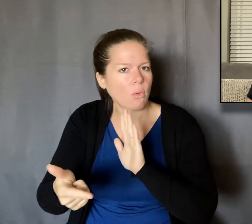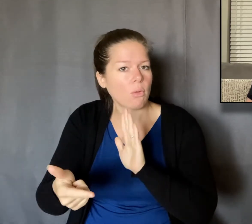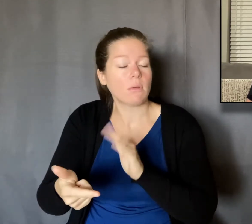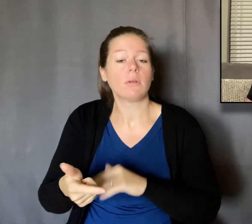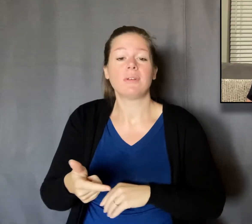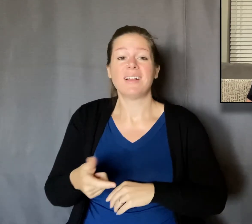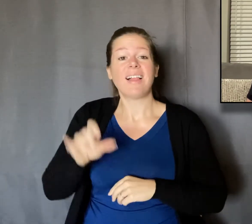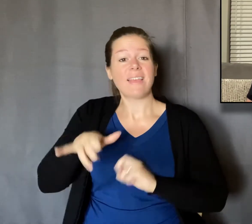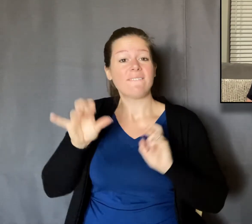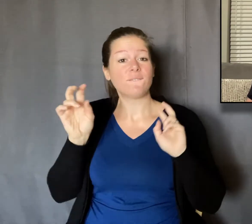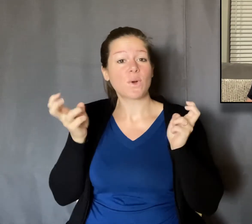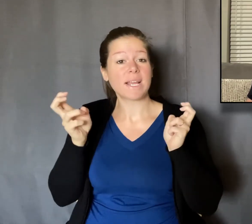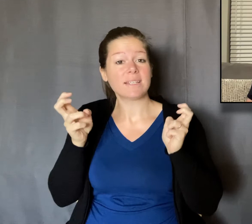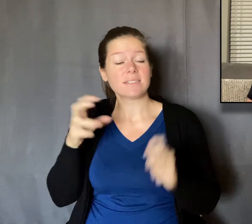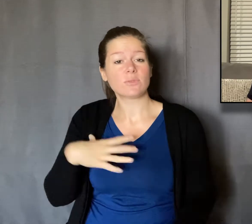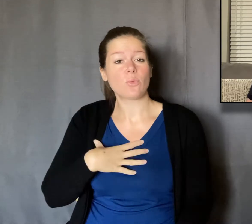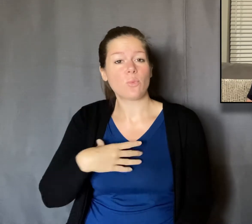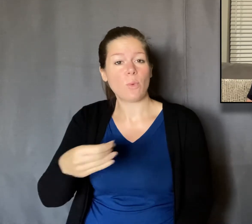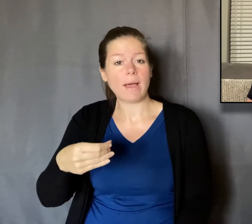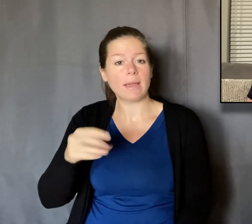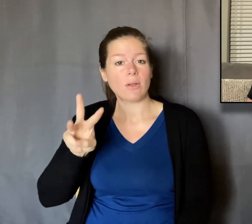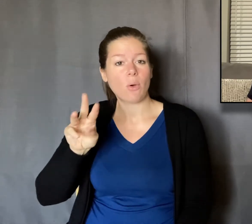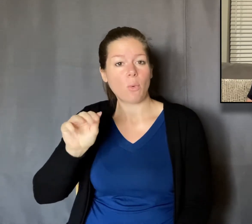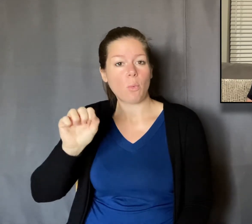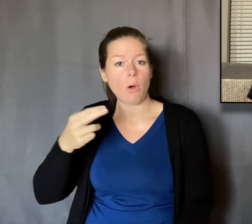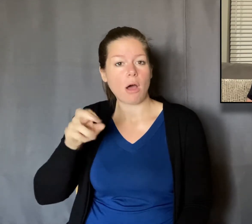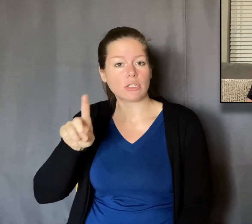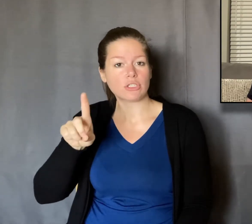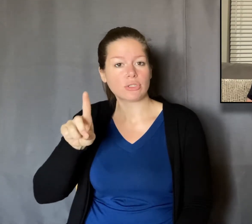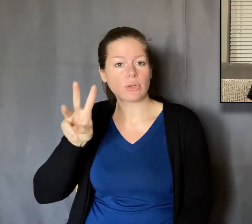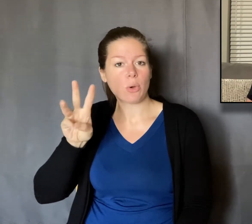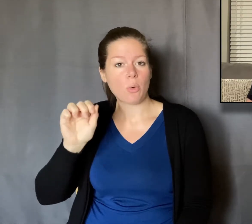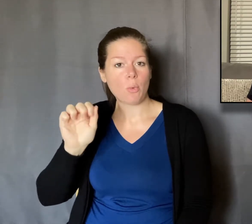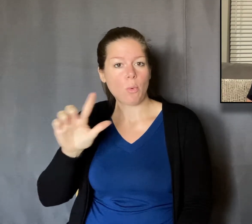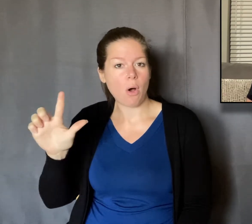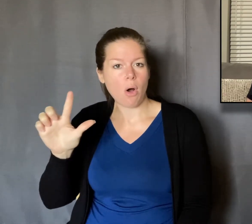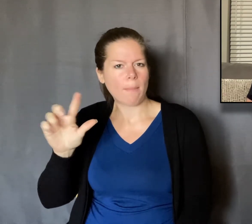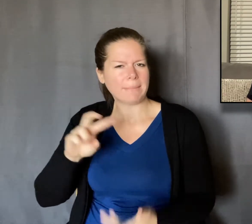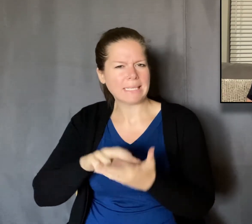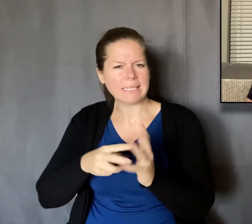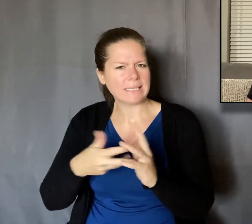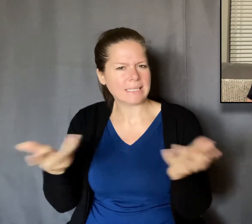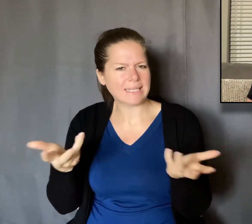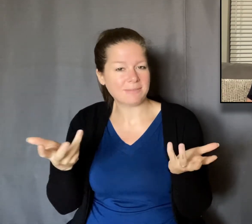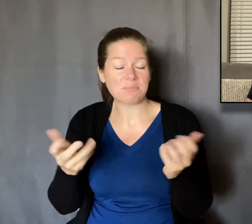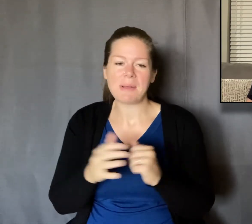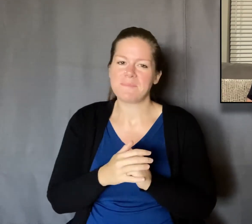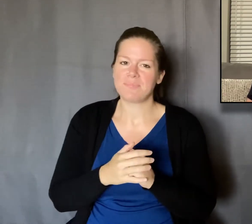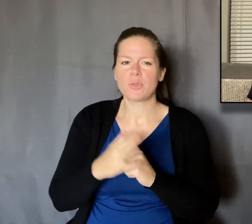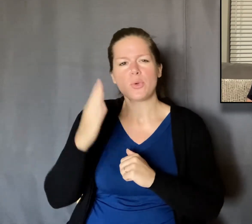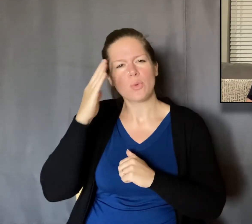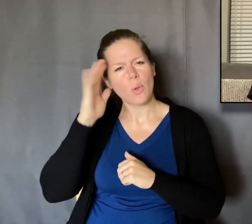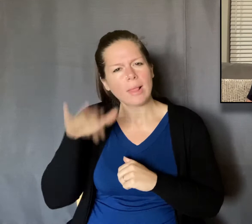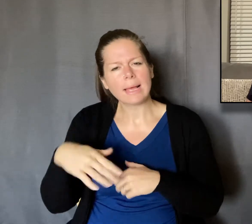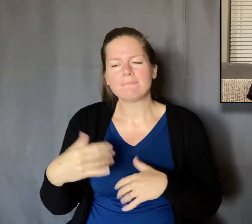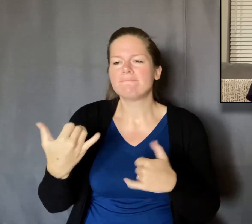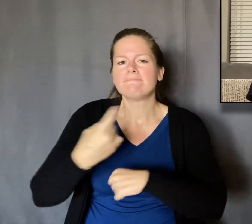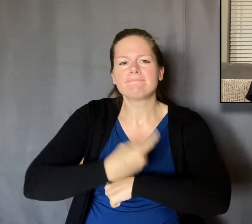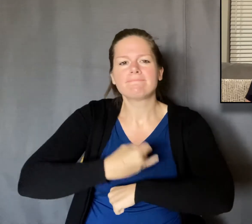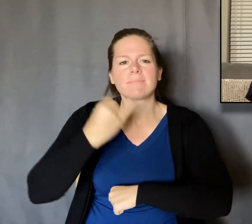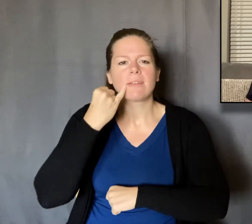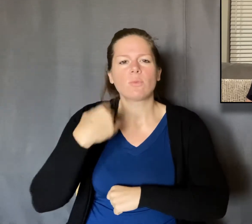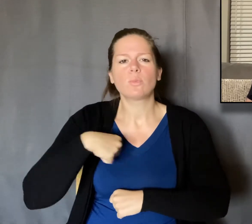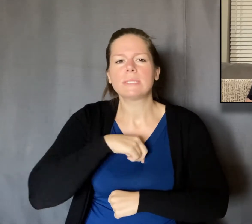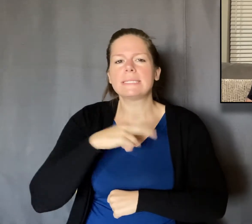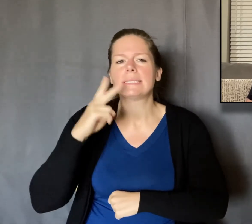whitewashed tombs. What that means is very similar to what we do today. We see a structure that's crumbling or something that doesn't look very